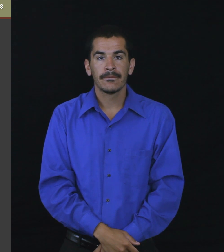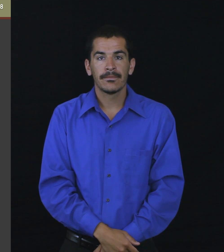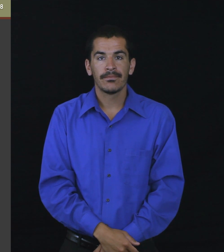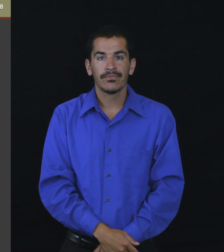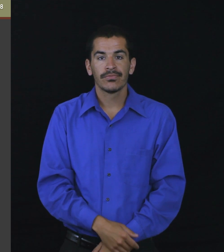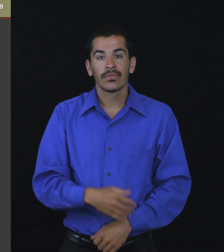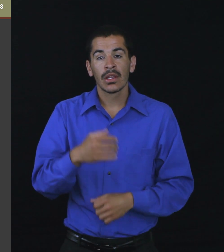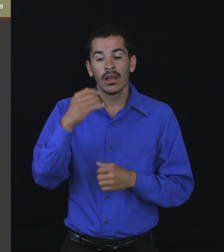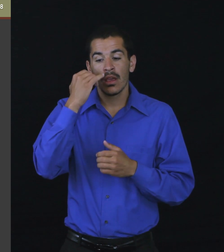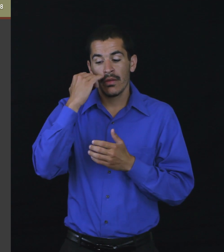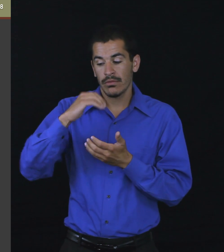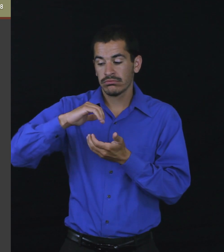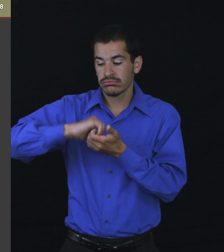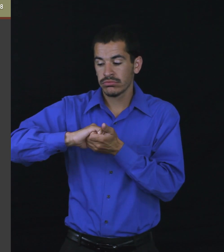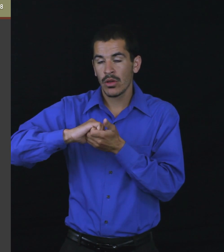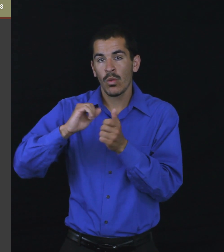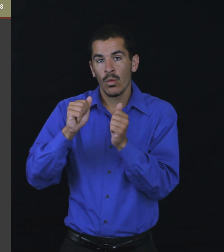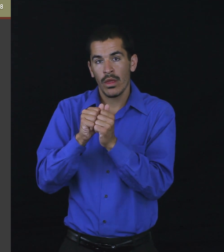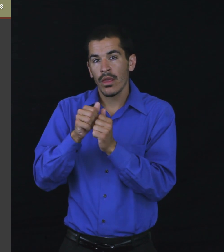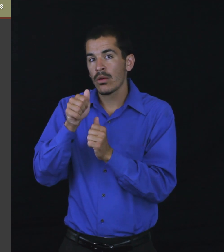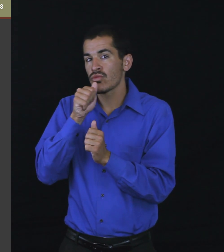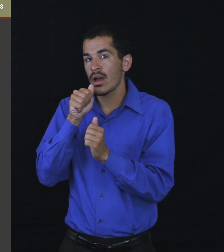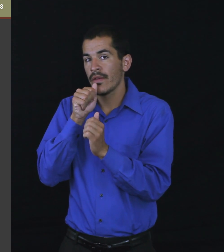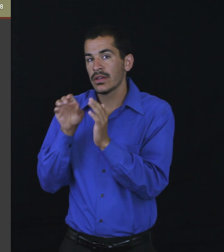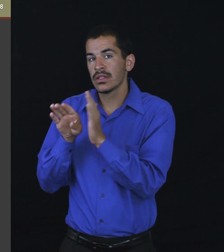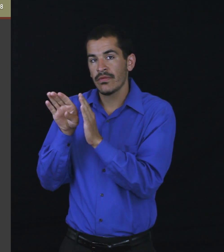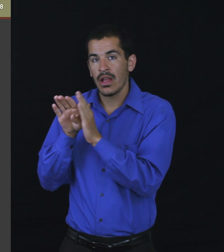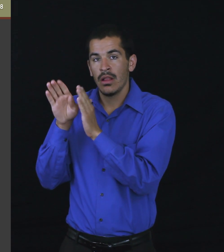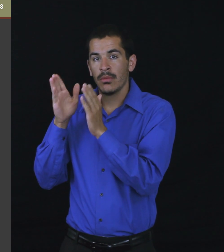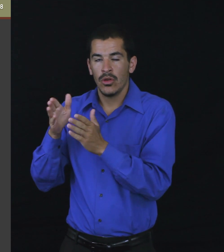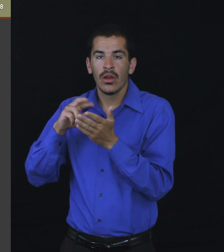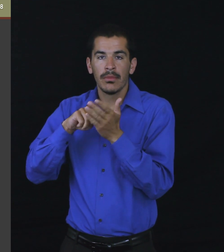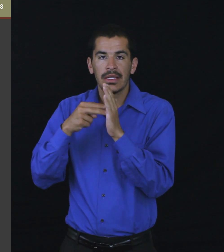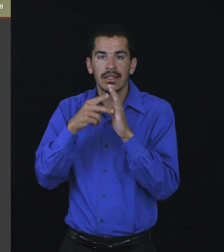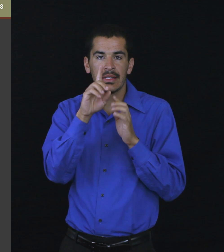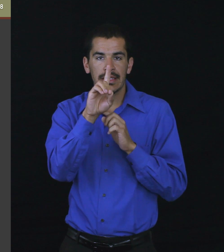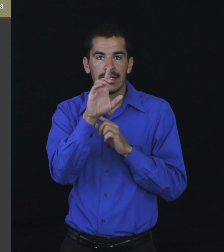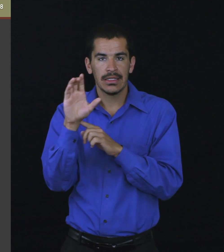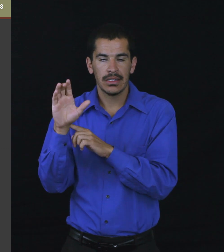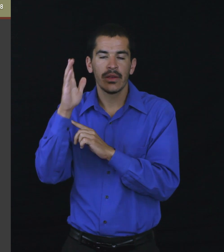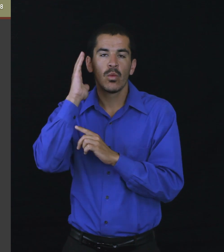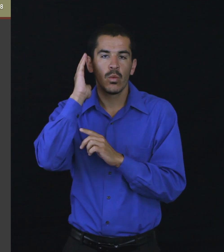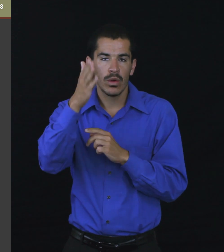Partnering with a private developer saves DCC money.